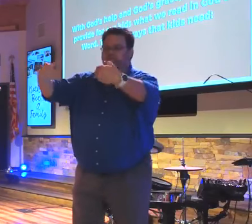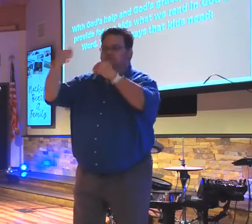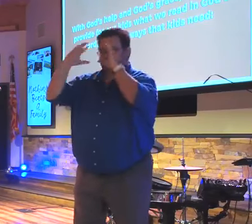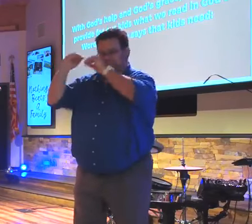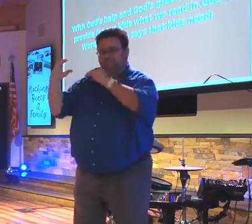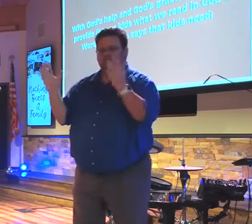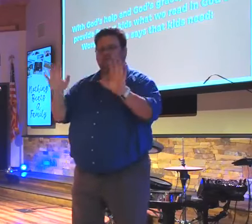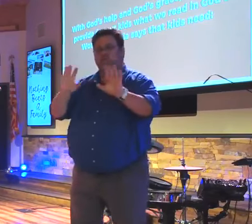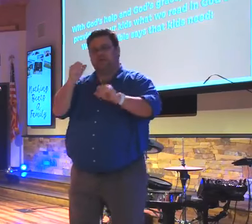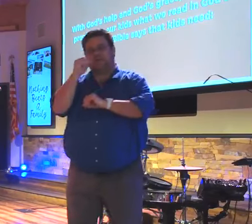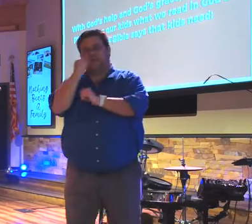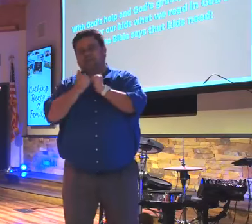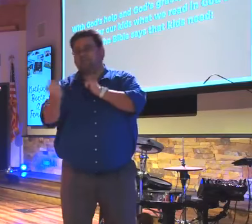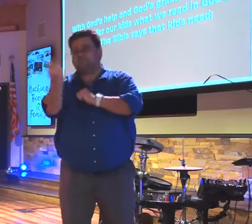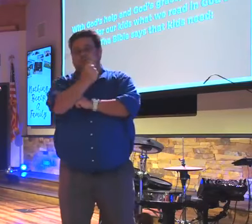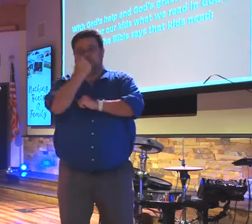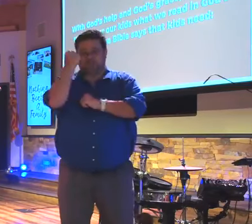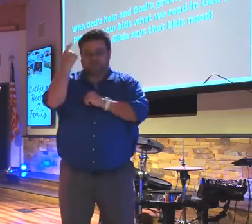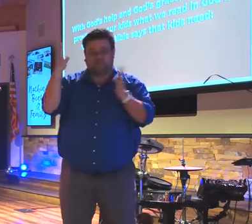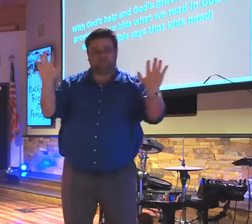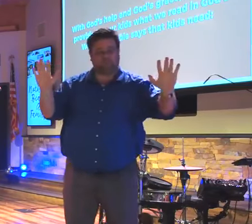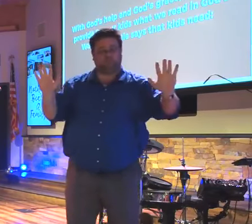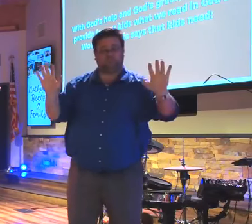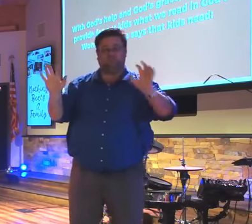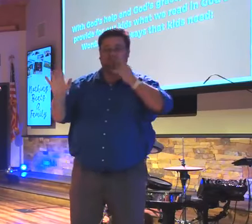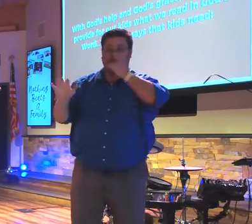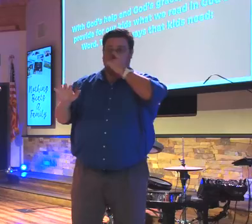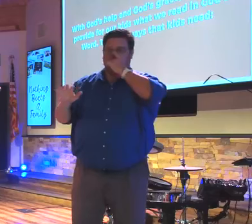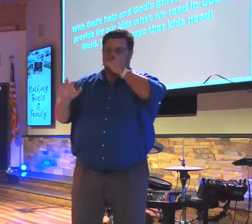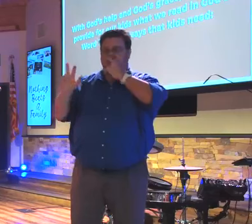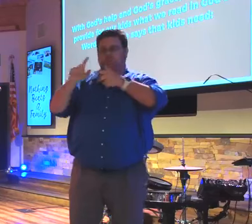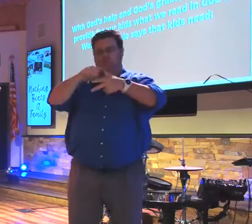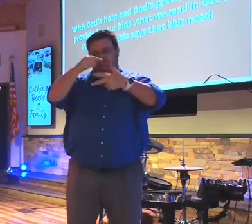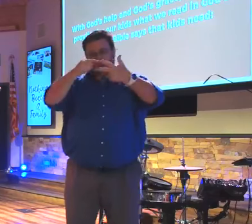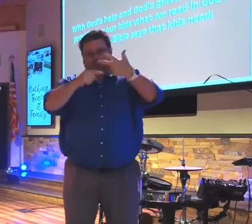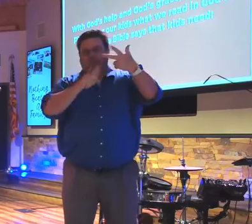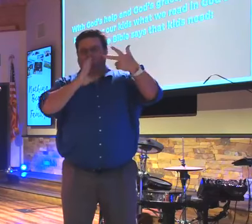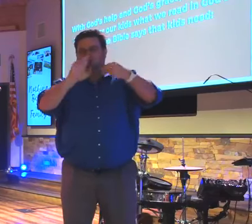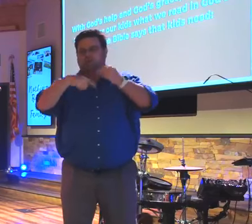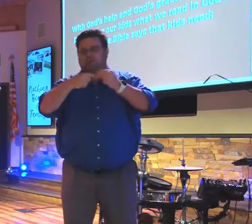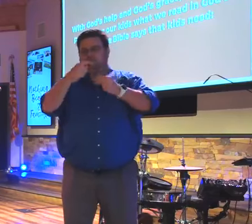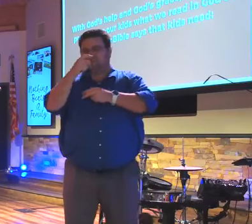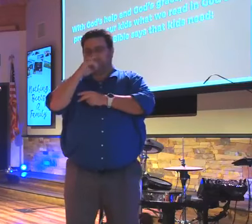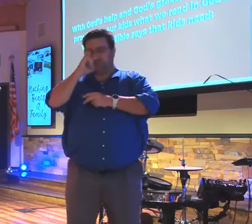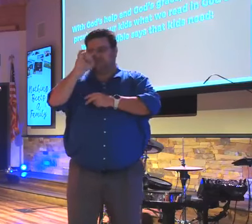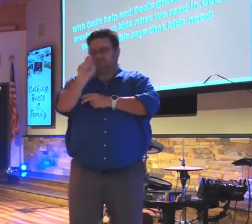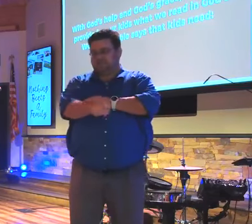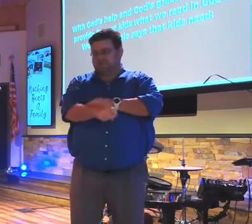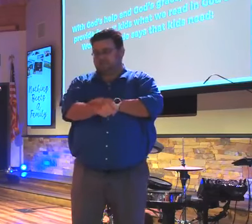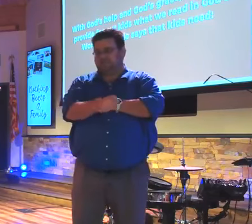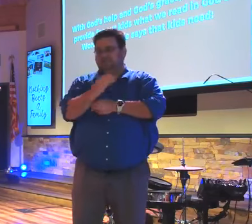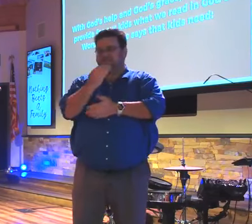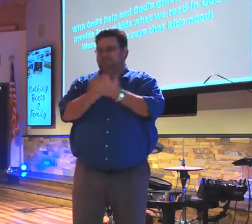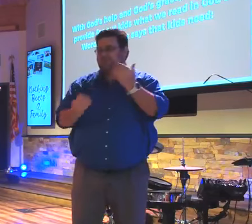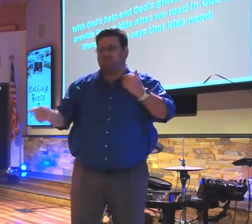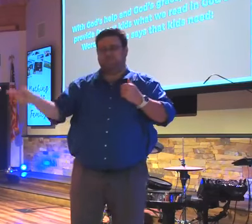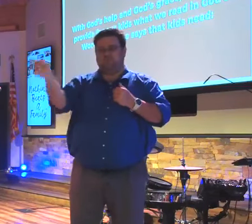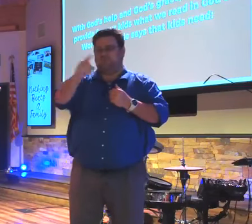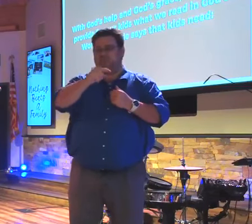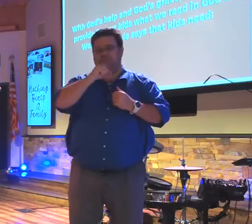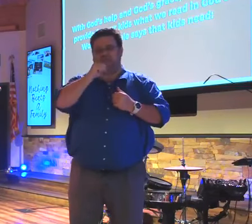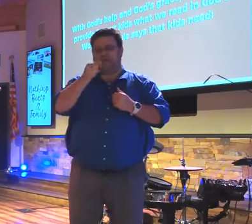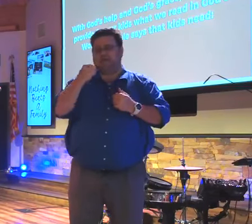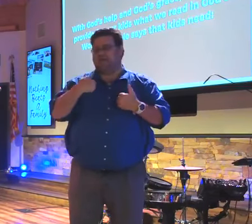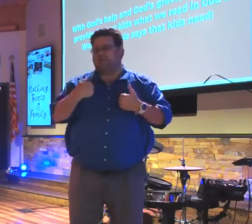grab this. The other thing, too, that I think is that the three things I want to talk about that kids need, some of this you may not have got growing